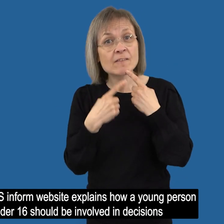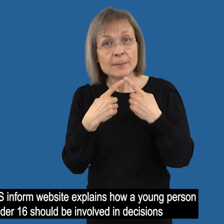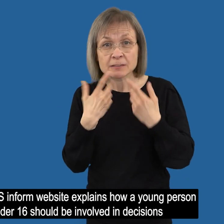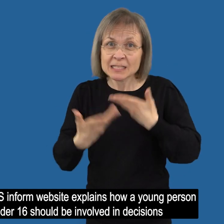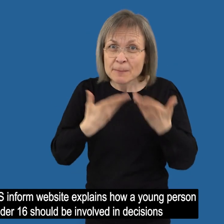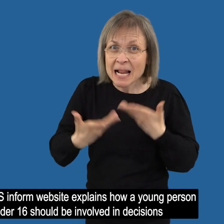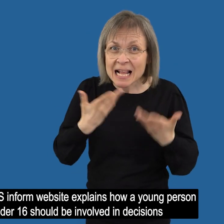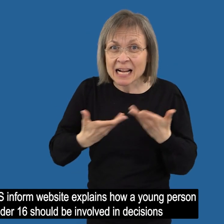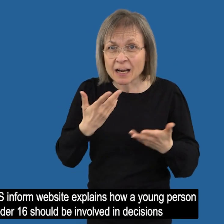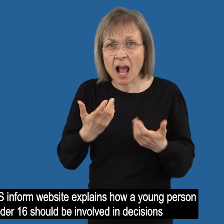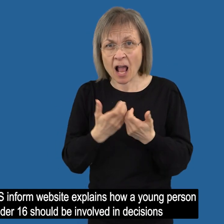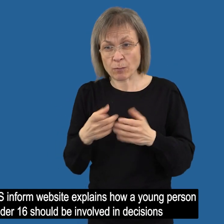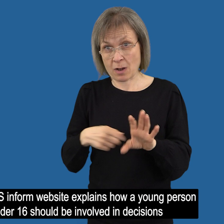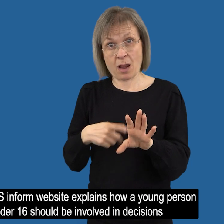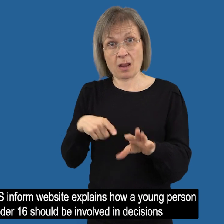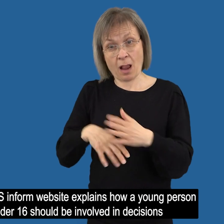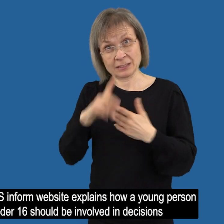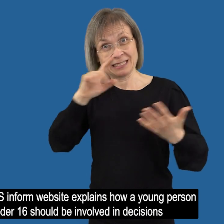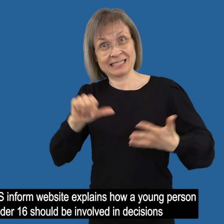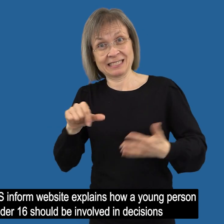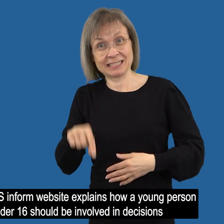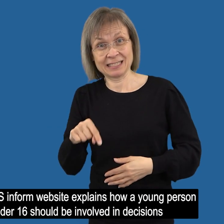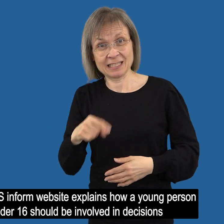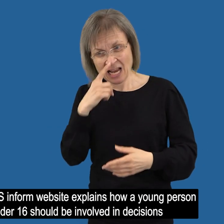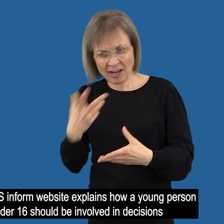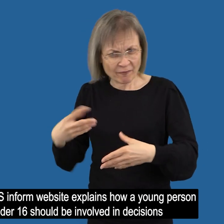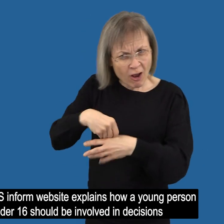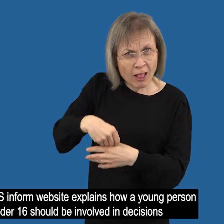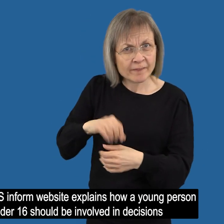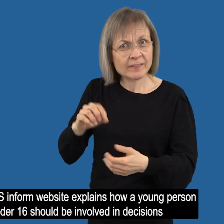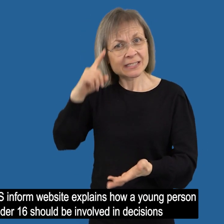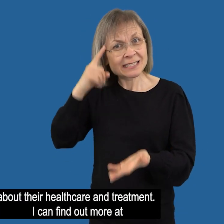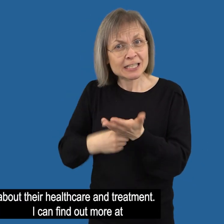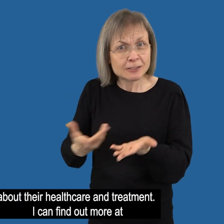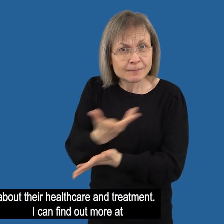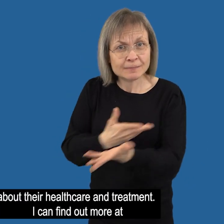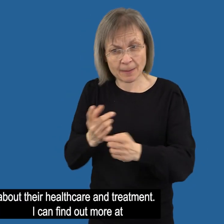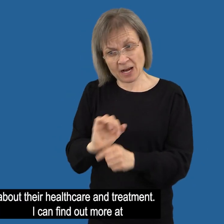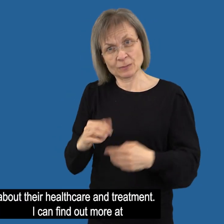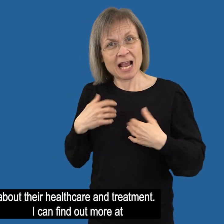decisions about their healthcare and treatment. I can find out more at